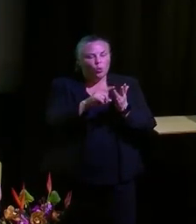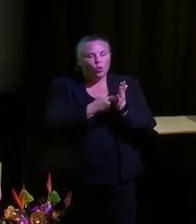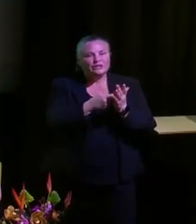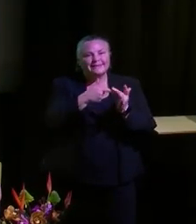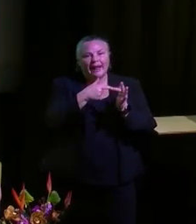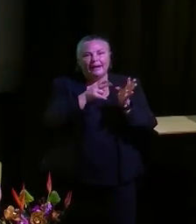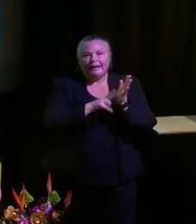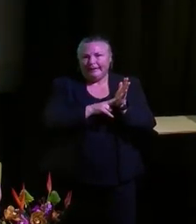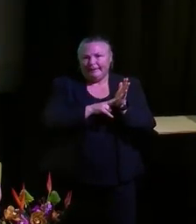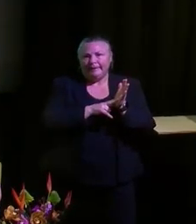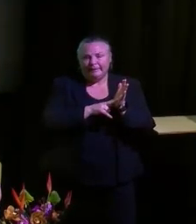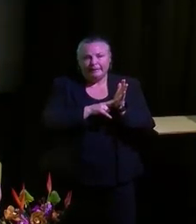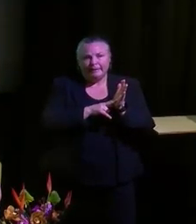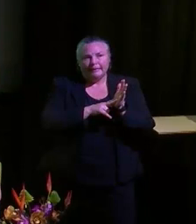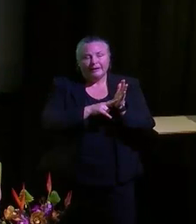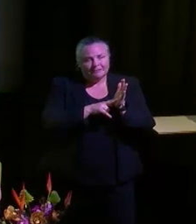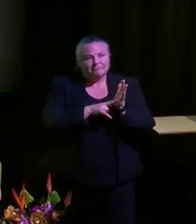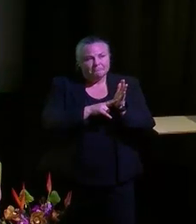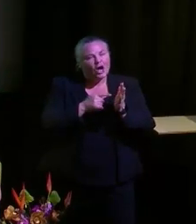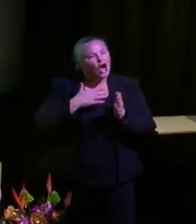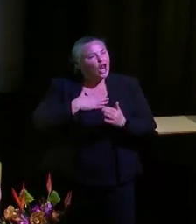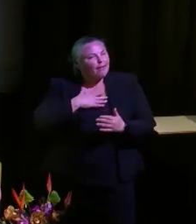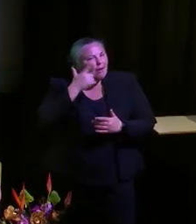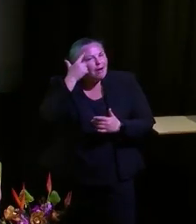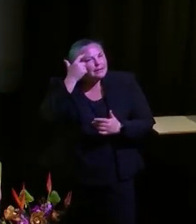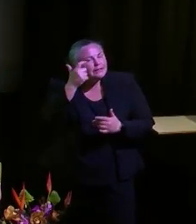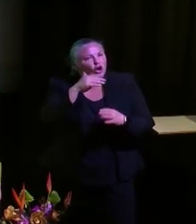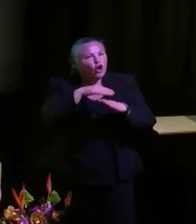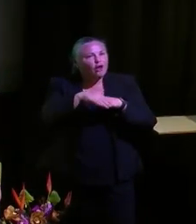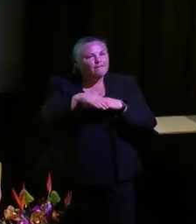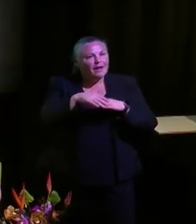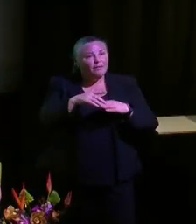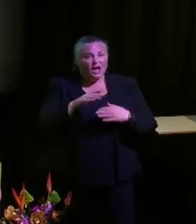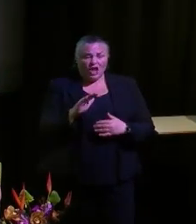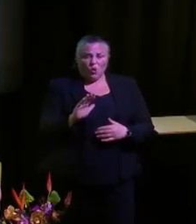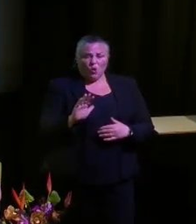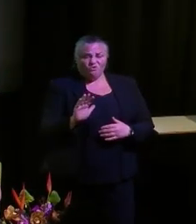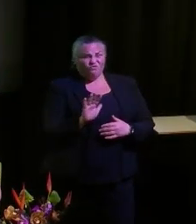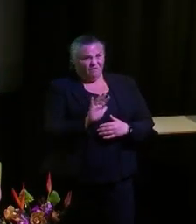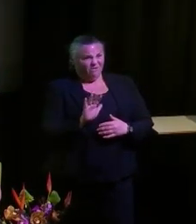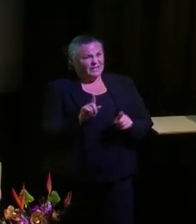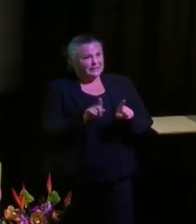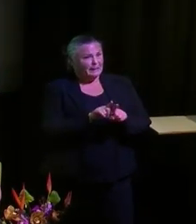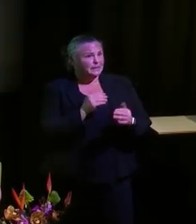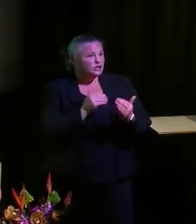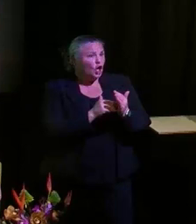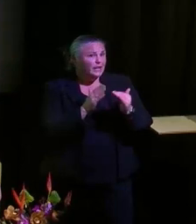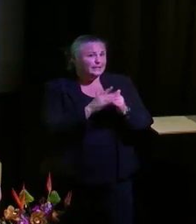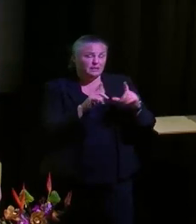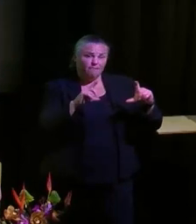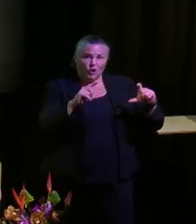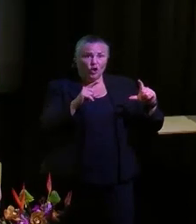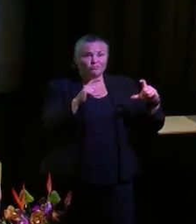And so I like this idea of, they're roughly photograph size. So looking back at the family